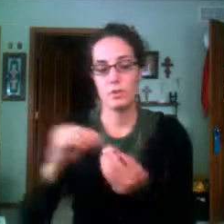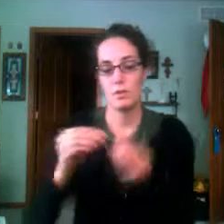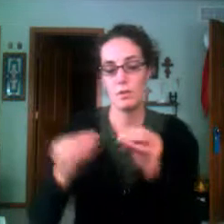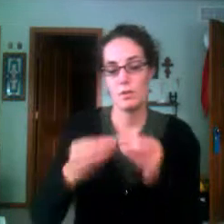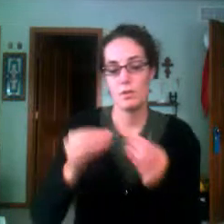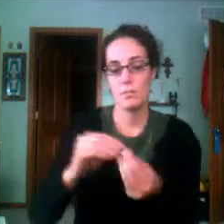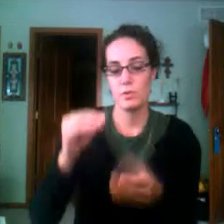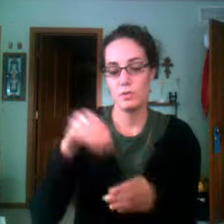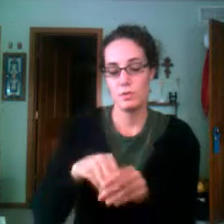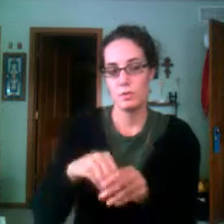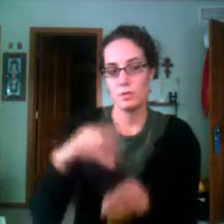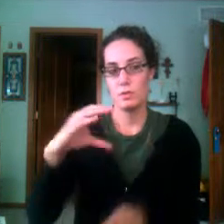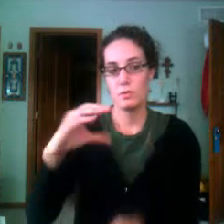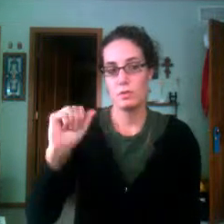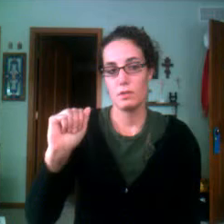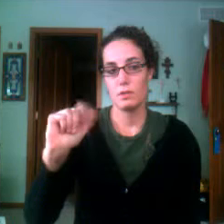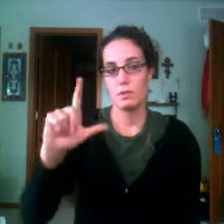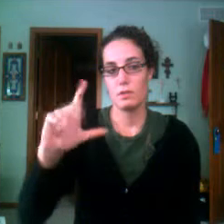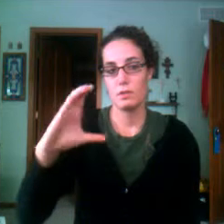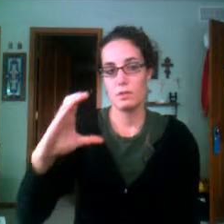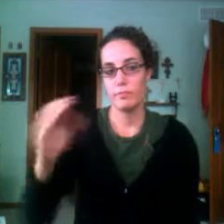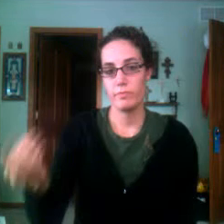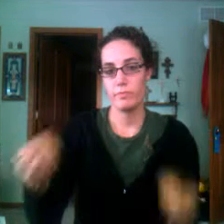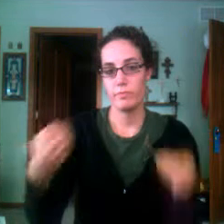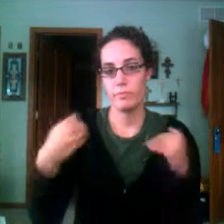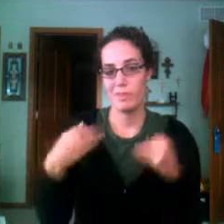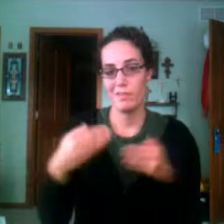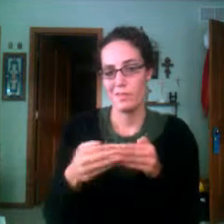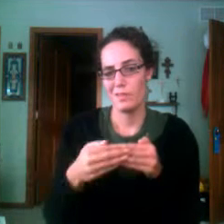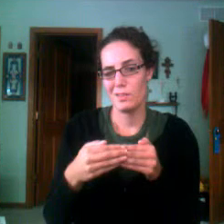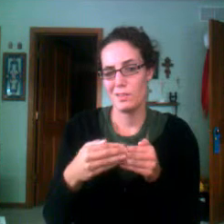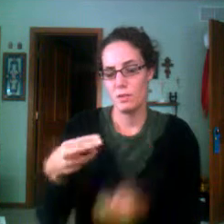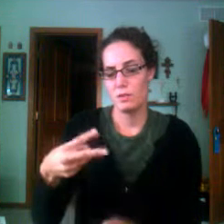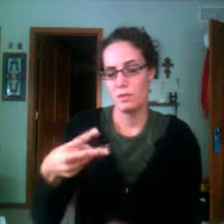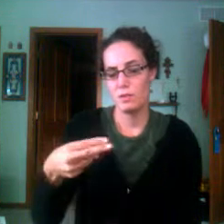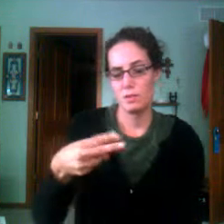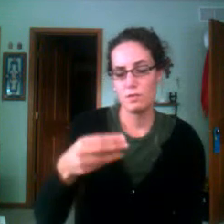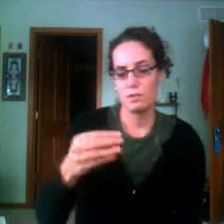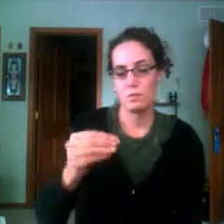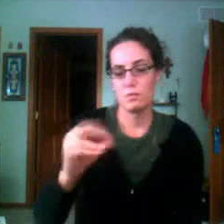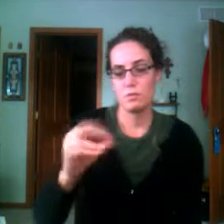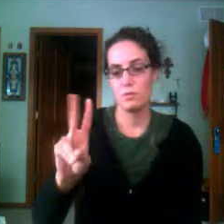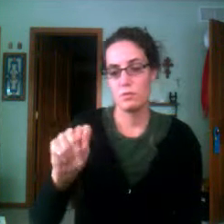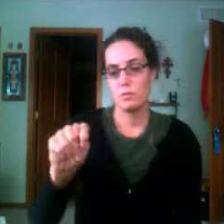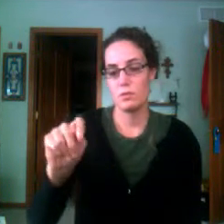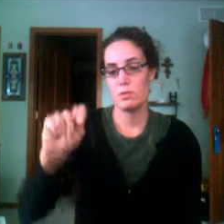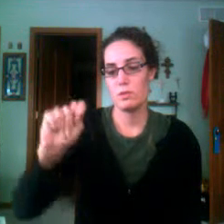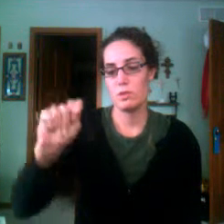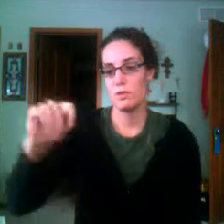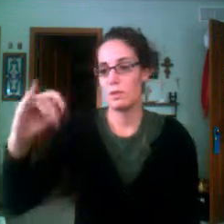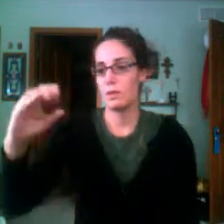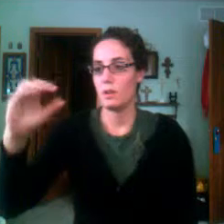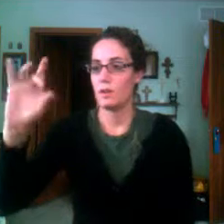Okay? So I have this mini cutout of the TI-84 plus Silver Edition